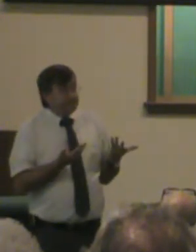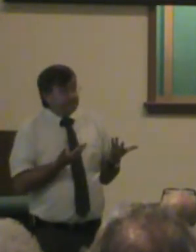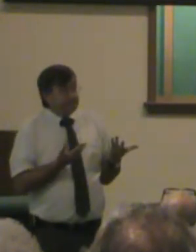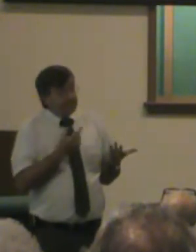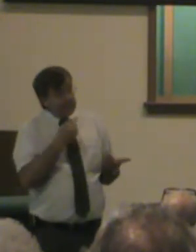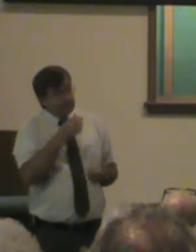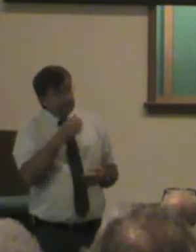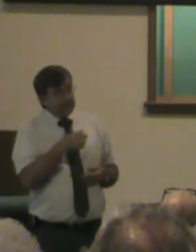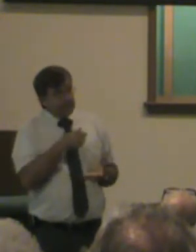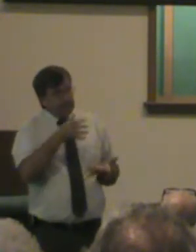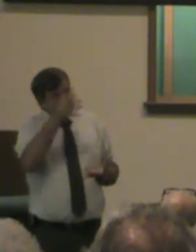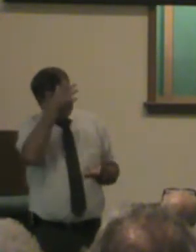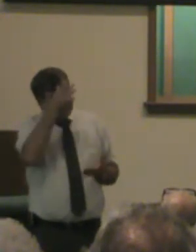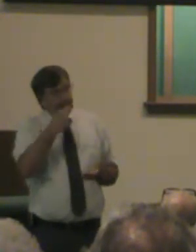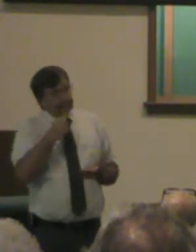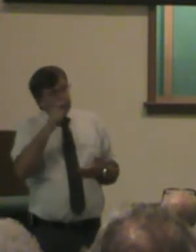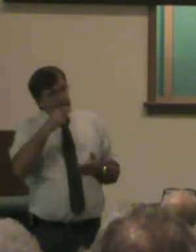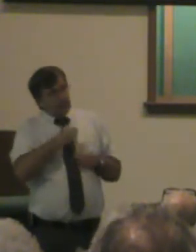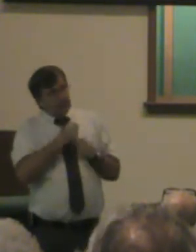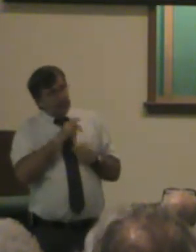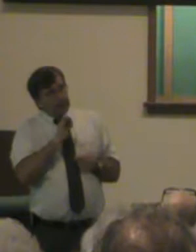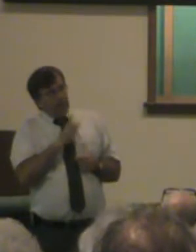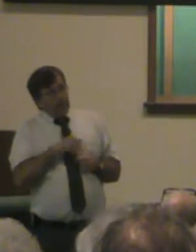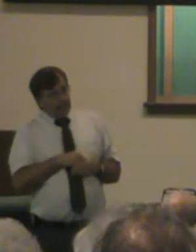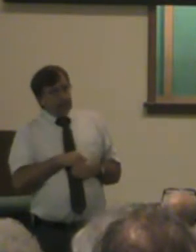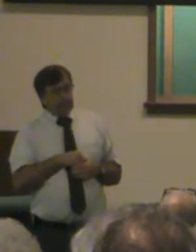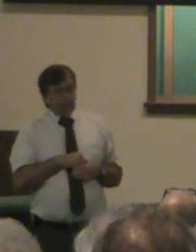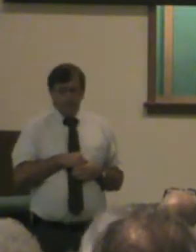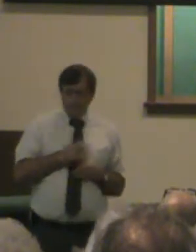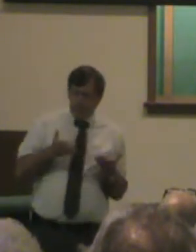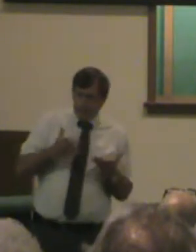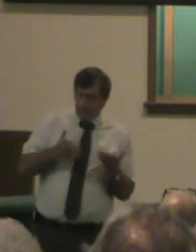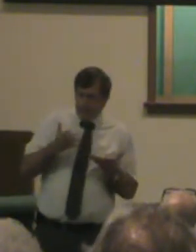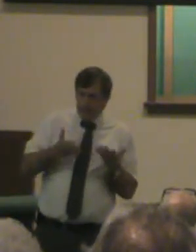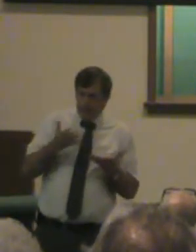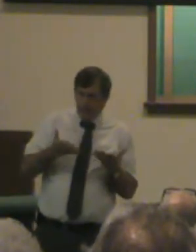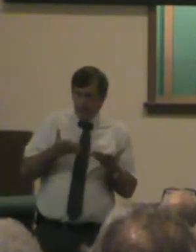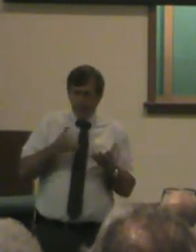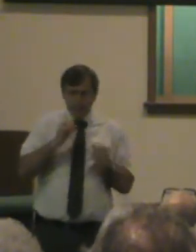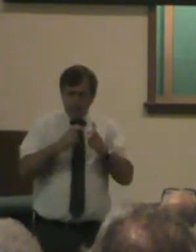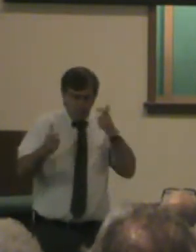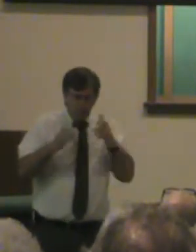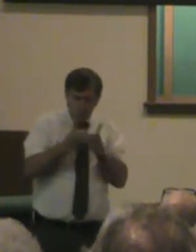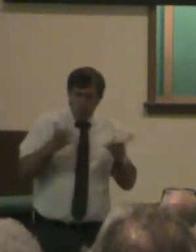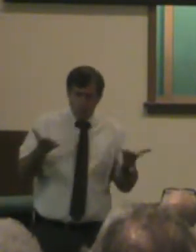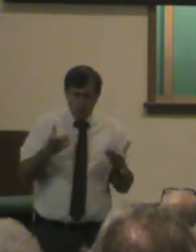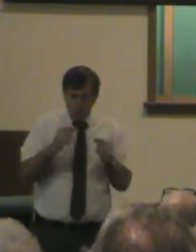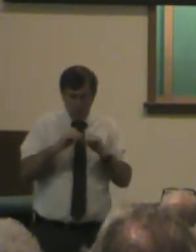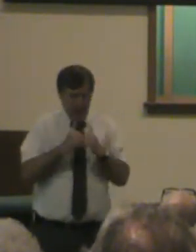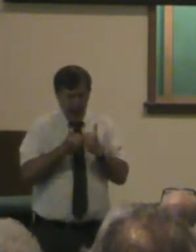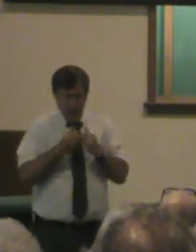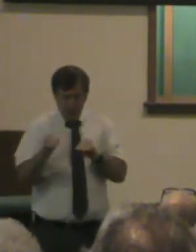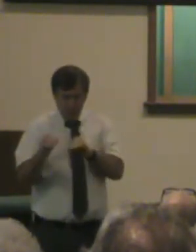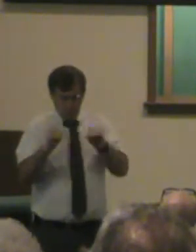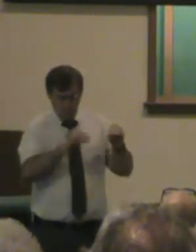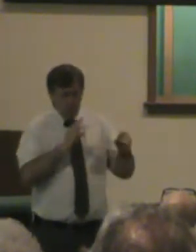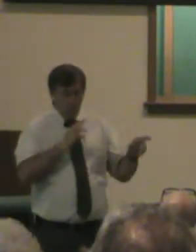They're saying we'll build an ark. Okay. Love the book right here. That's a big boat, man. How did that boat took water?